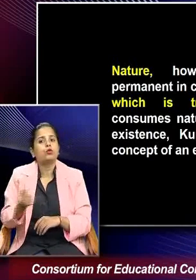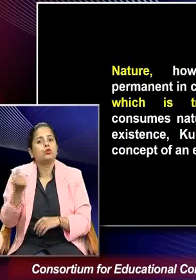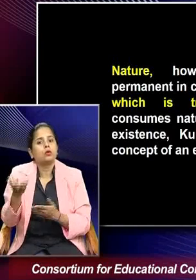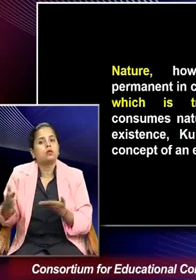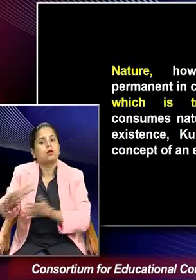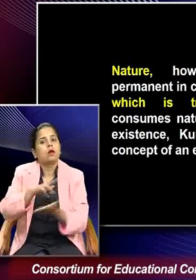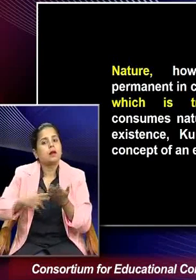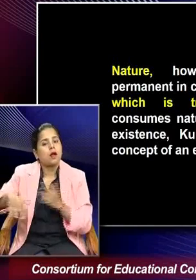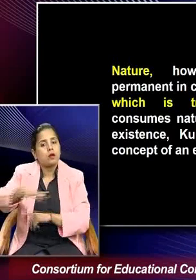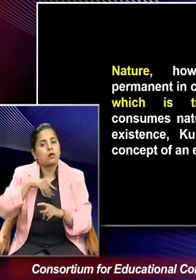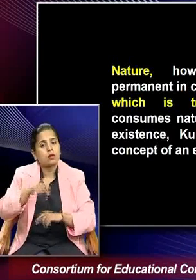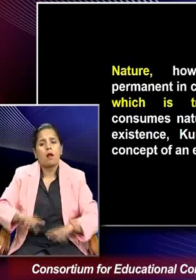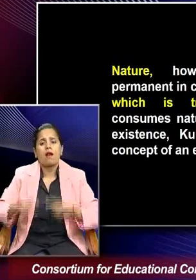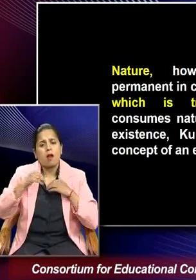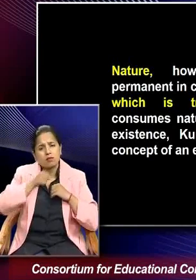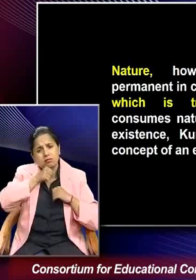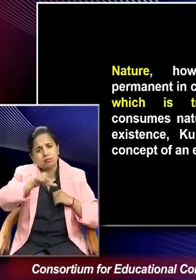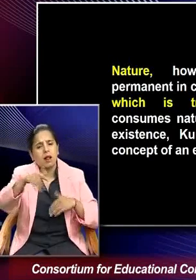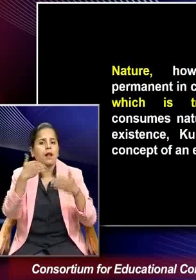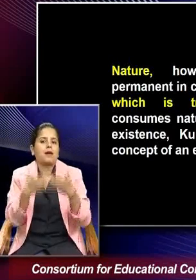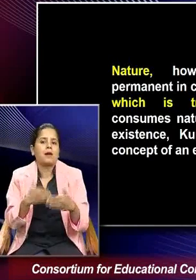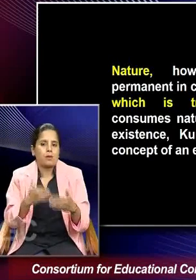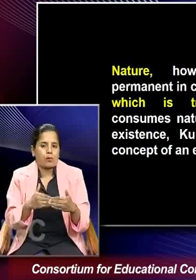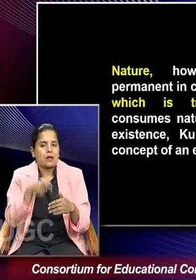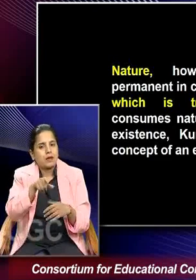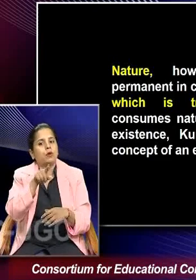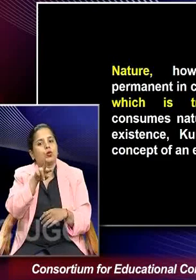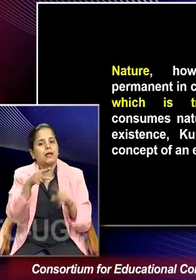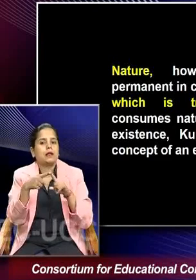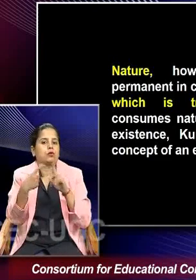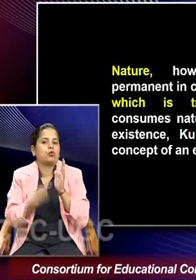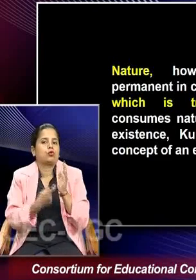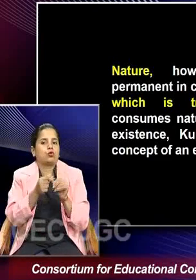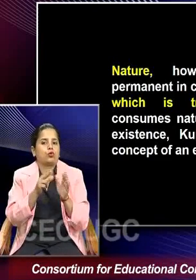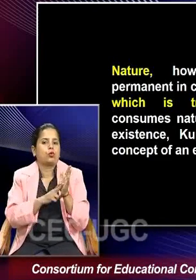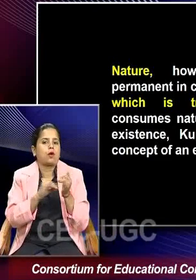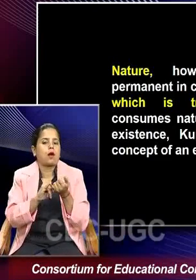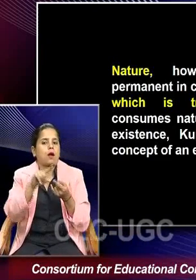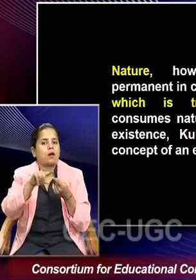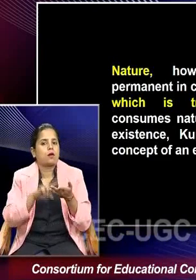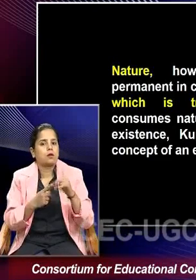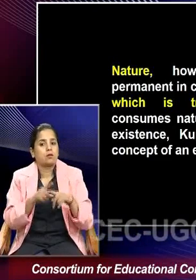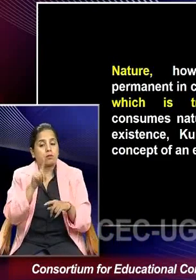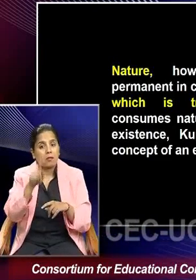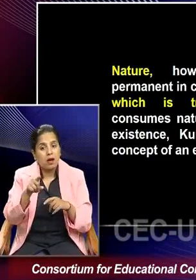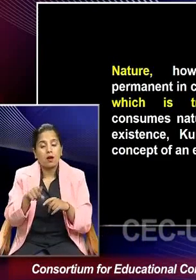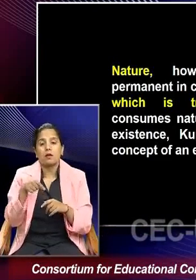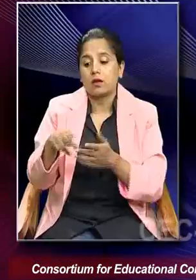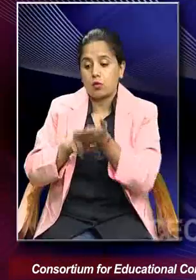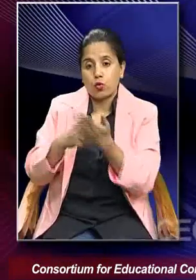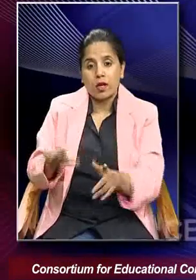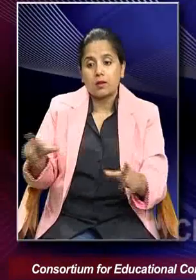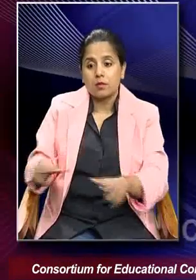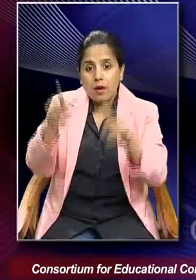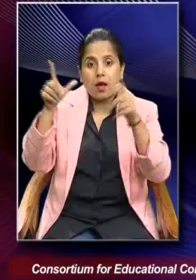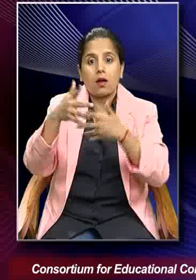of man is limited. That's why it is transient. On the other hand, nature survives longer time and